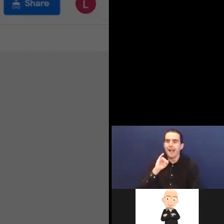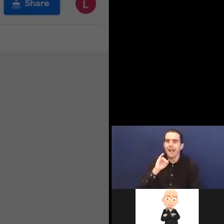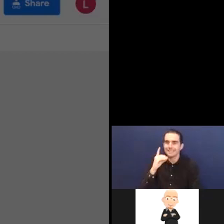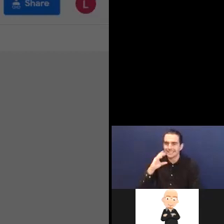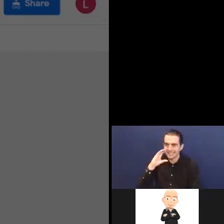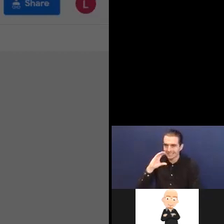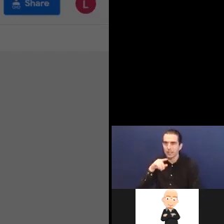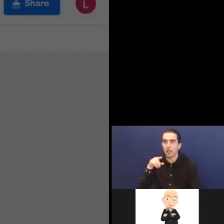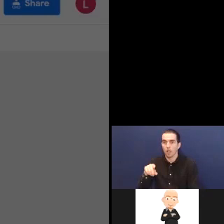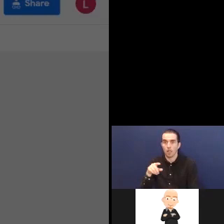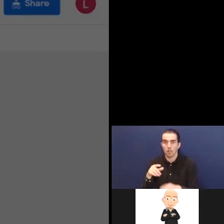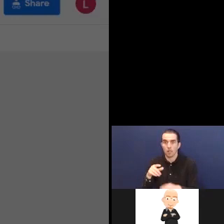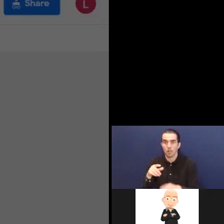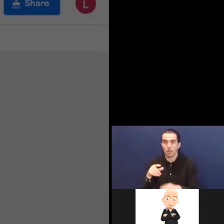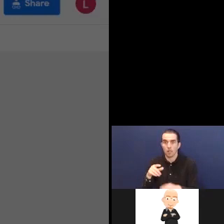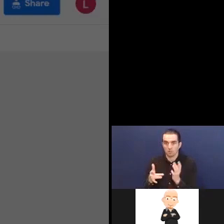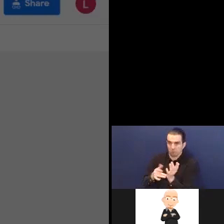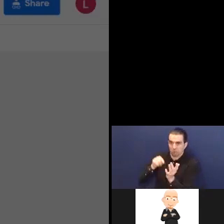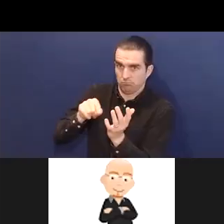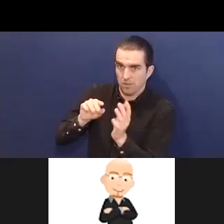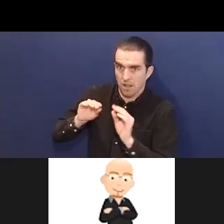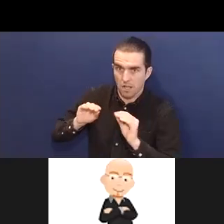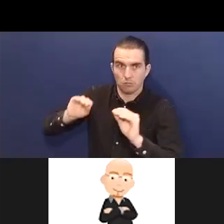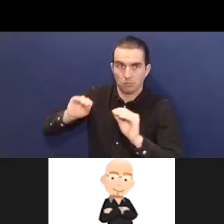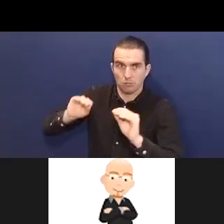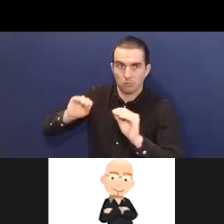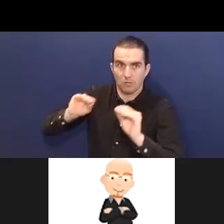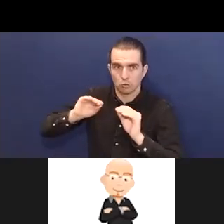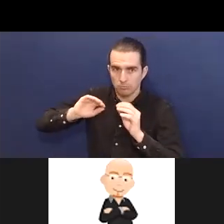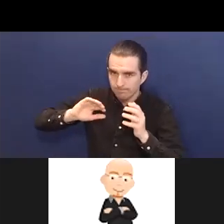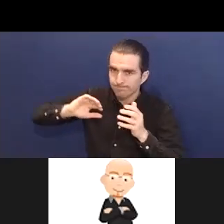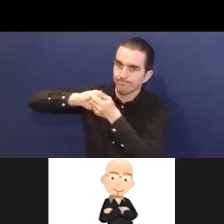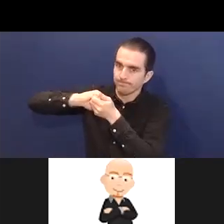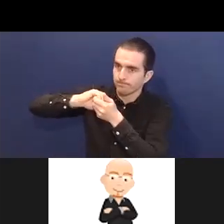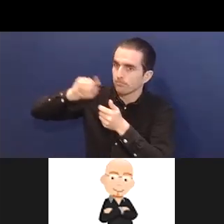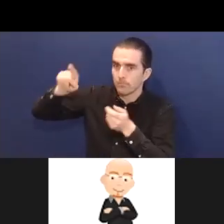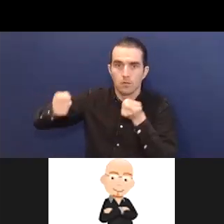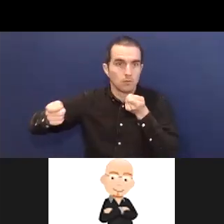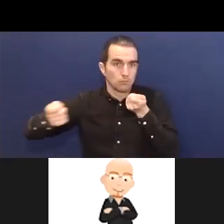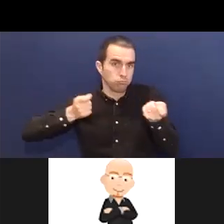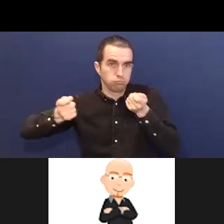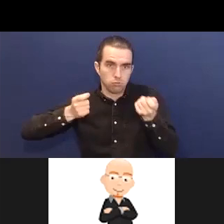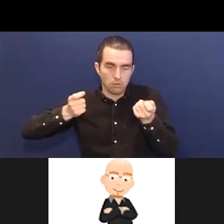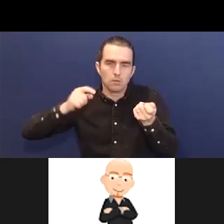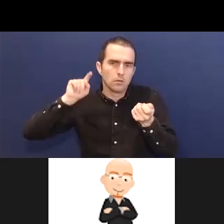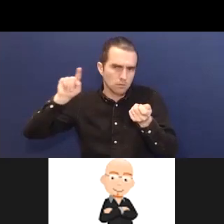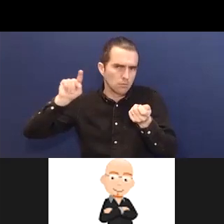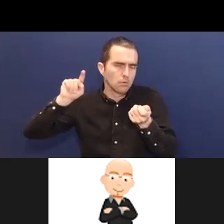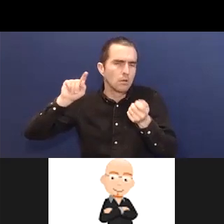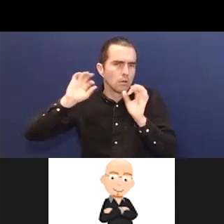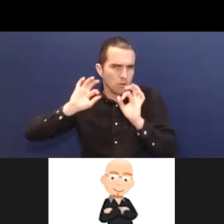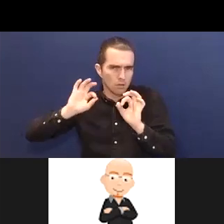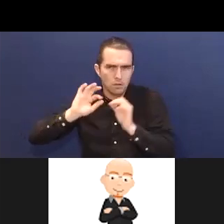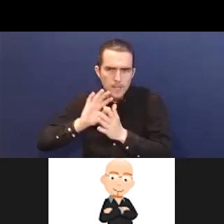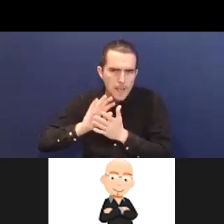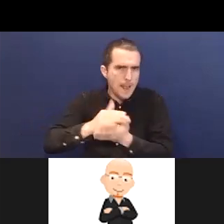coordinators, and also the Inclusive Safeguarding Group, which we both had reports of. So Sian was talking about this, and a couple of our